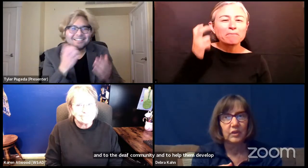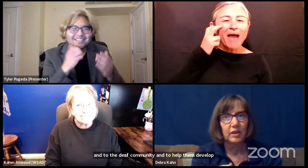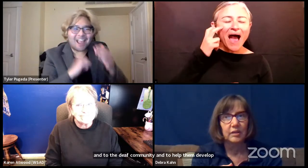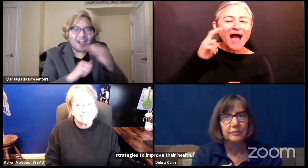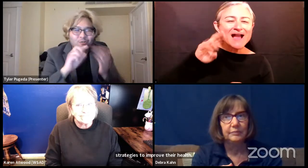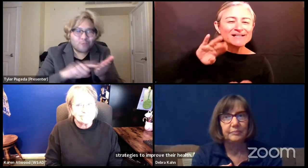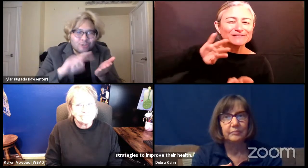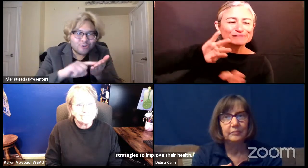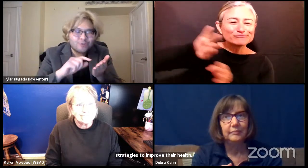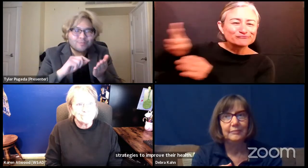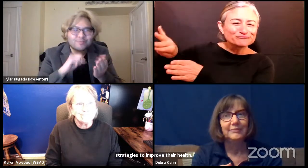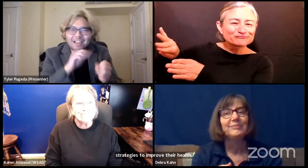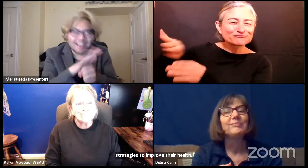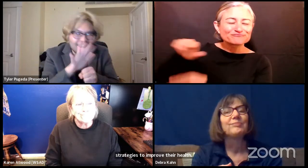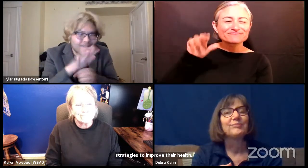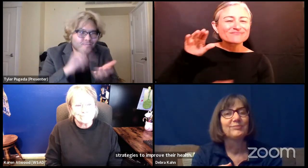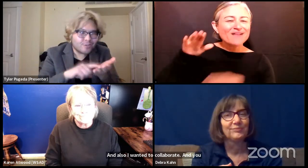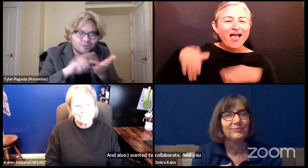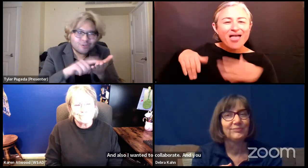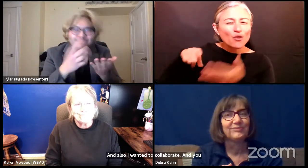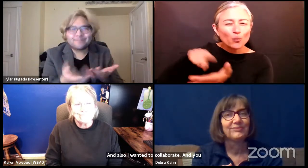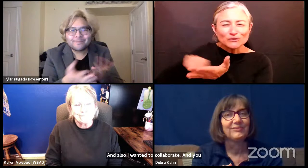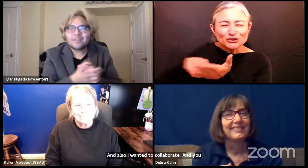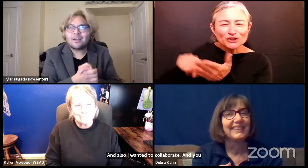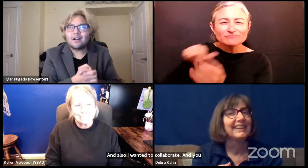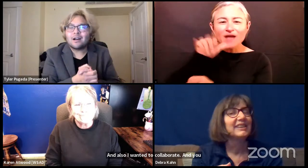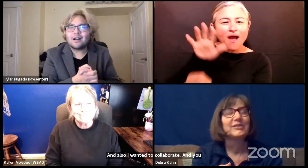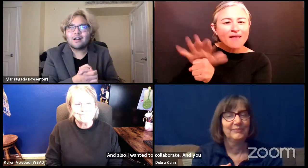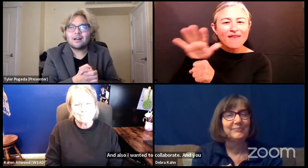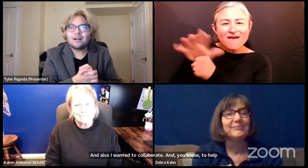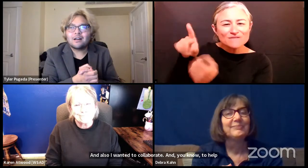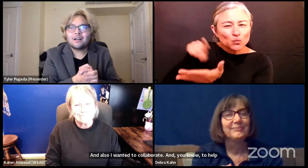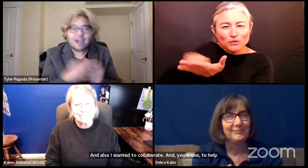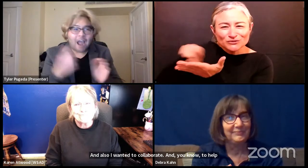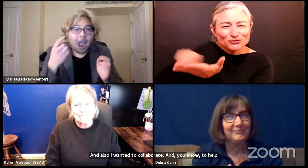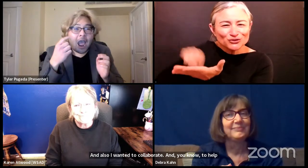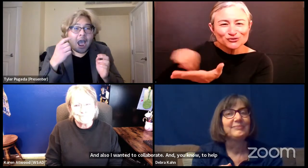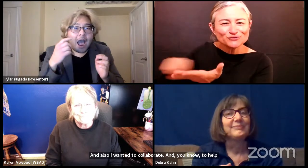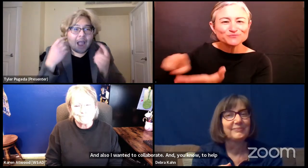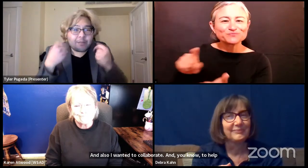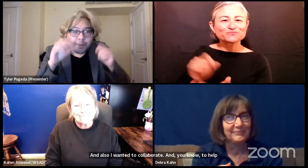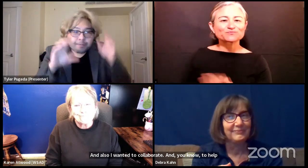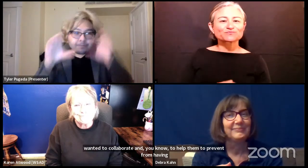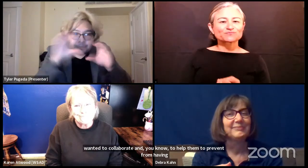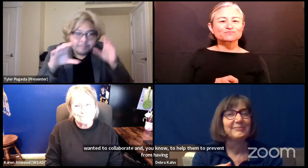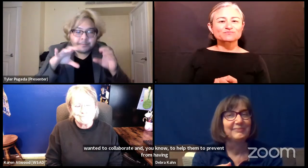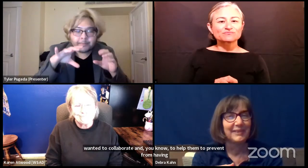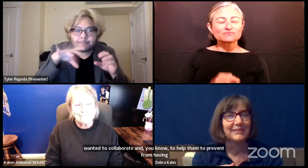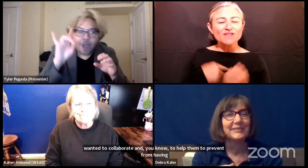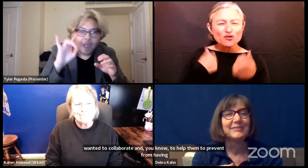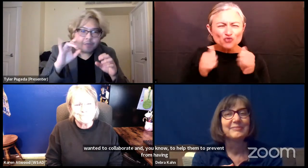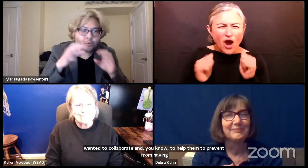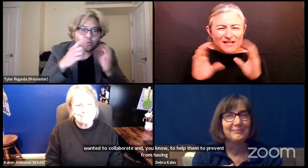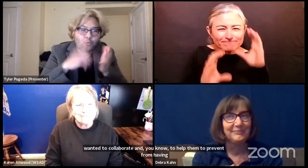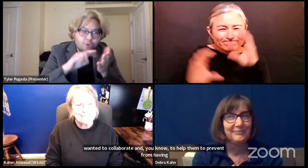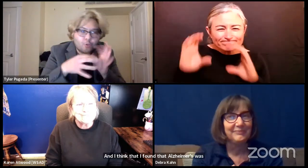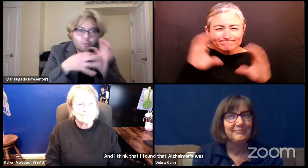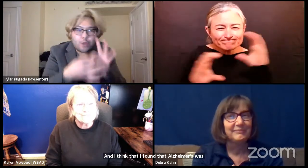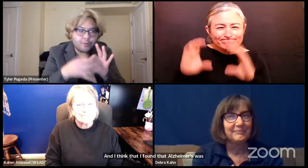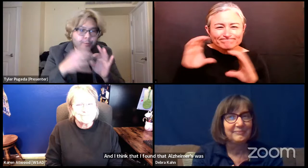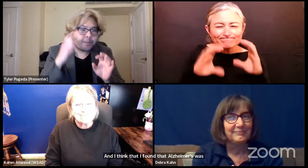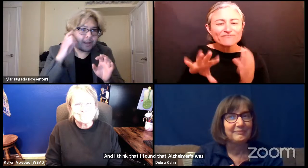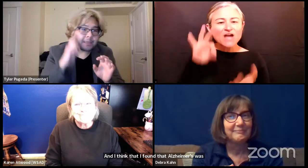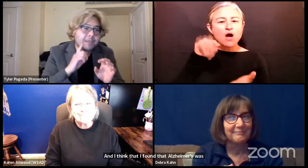off into the deaf-blind community a whole lot, but there's just not enough research out there in general. I'm trying